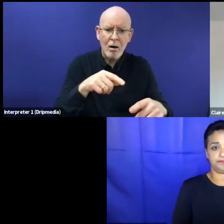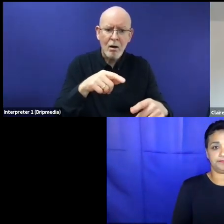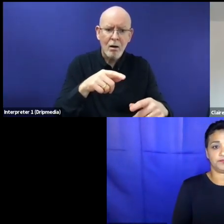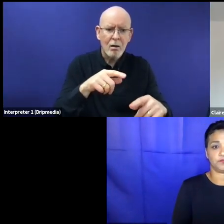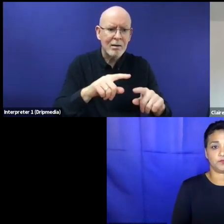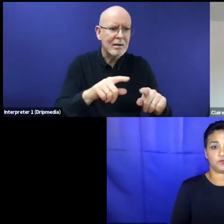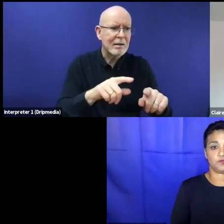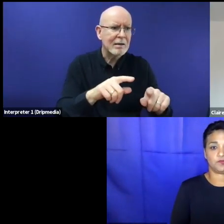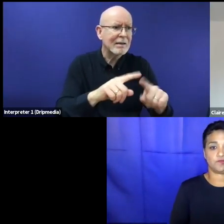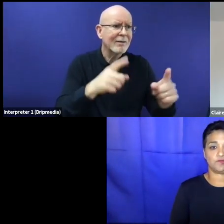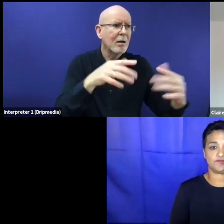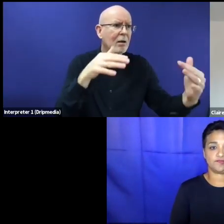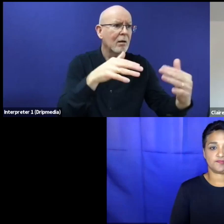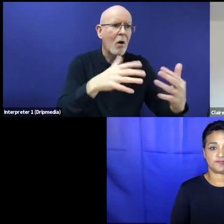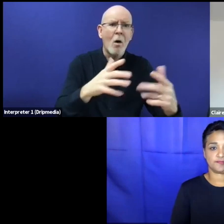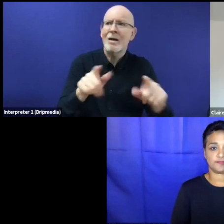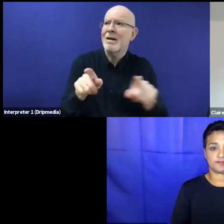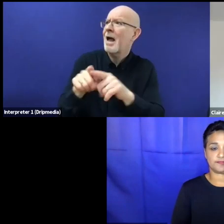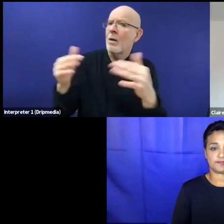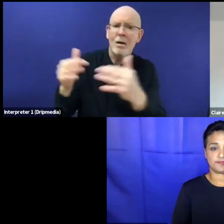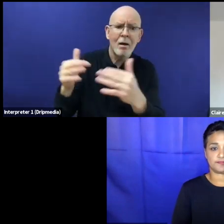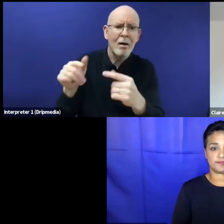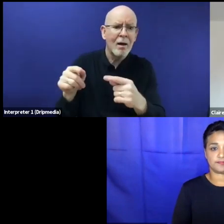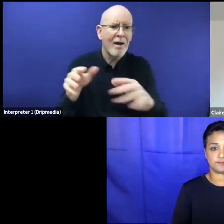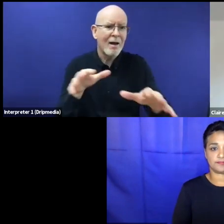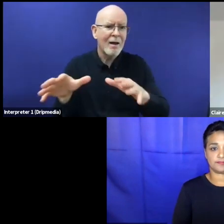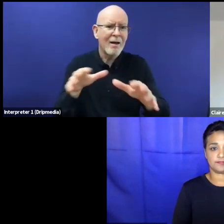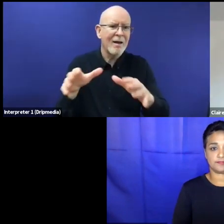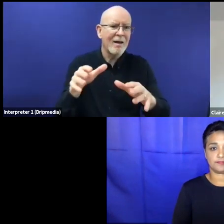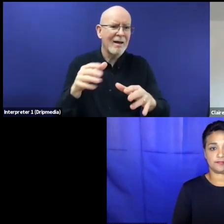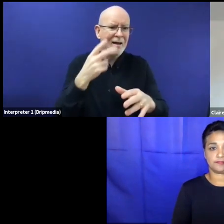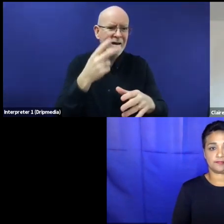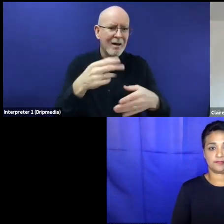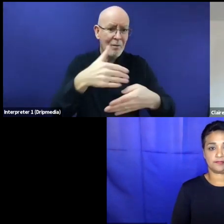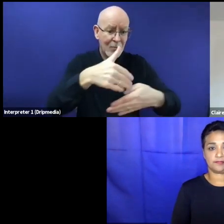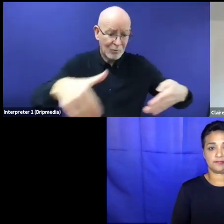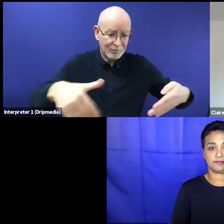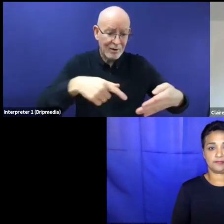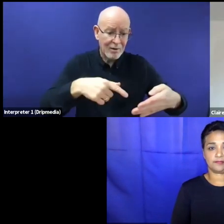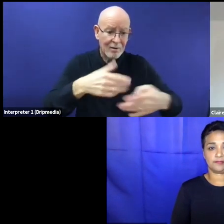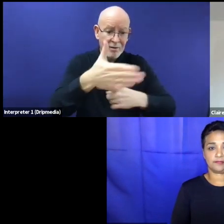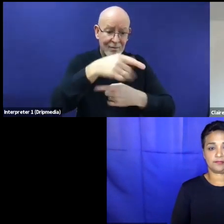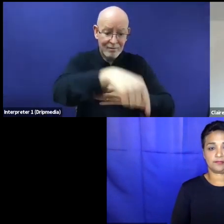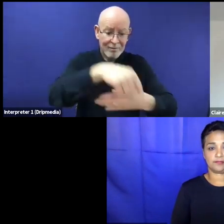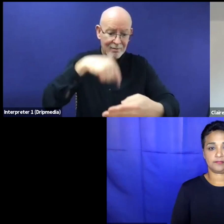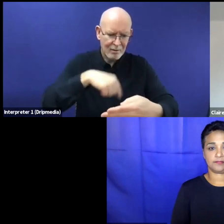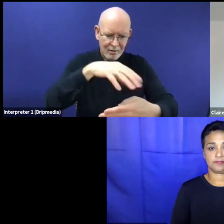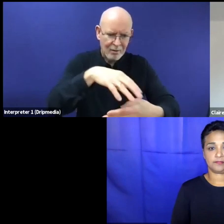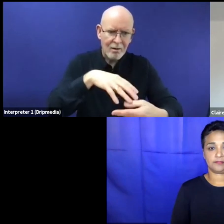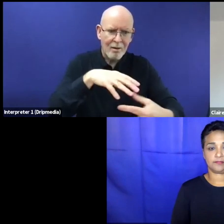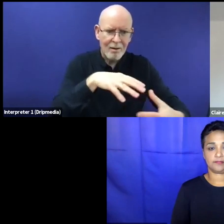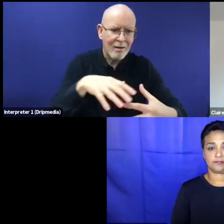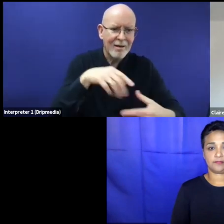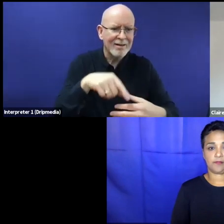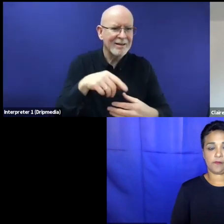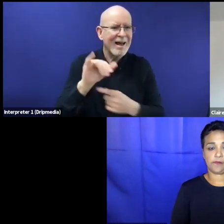can be put to use as new situations arise, even if it does not fall strictly within their mandate. In many cases, it is simply that they